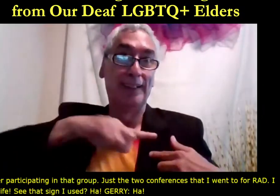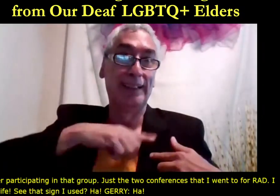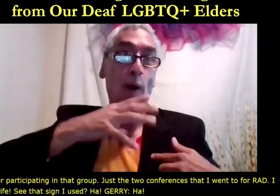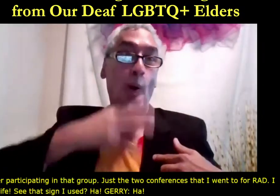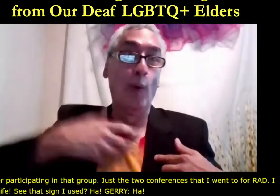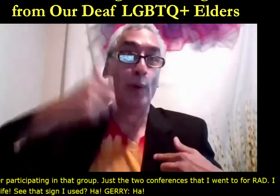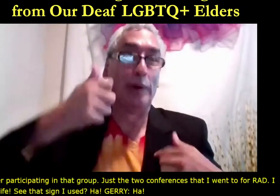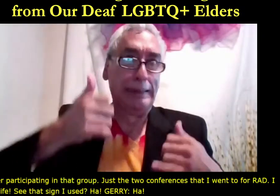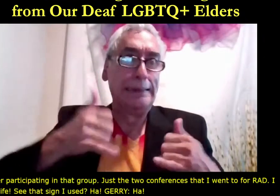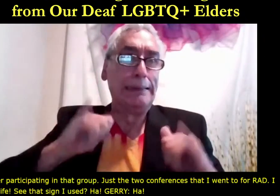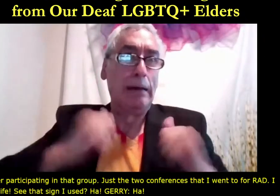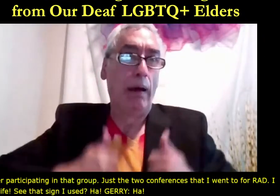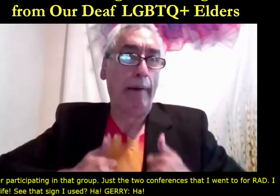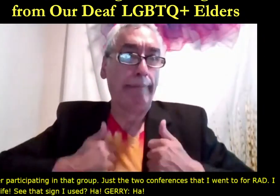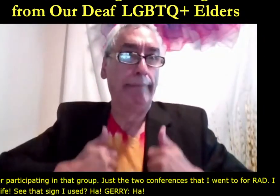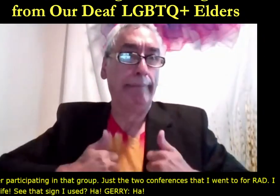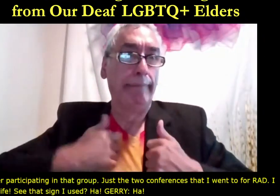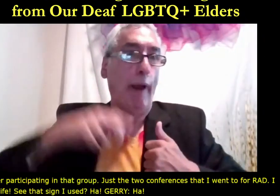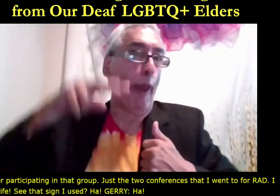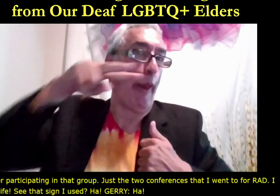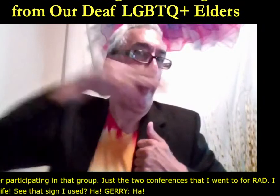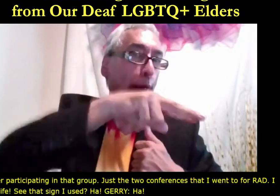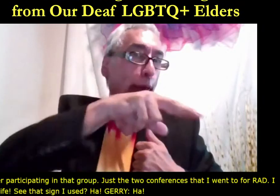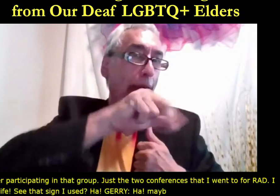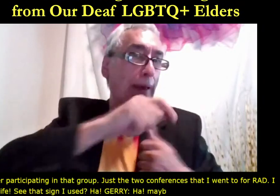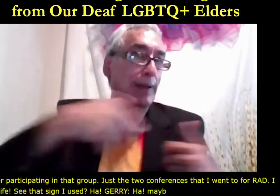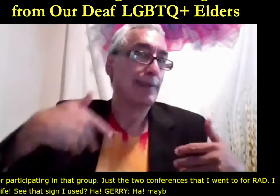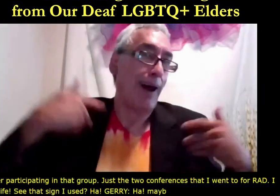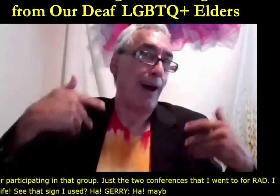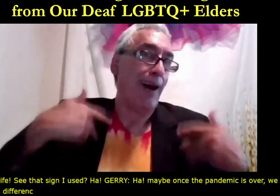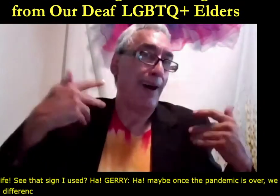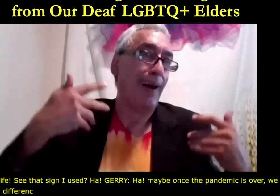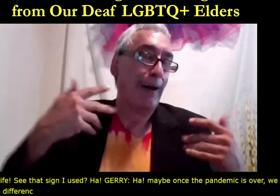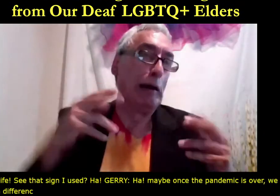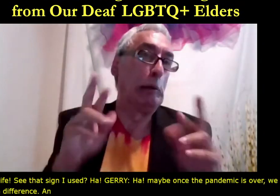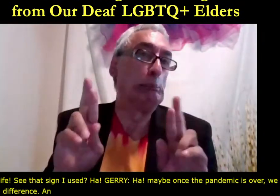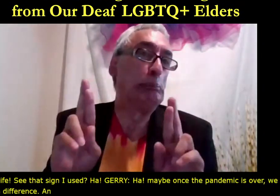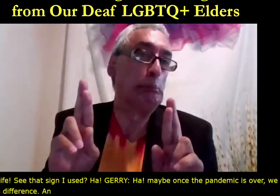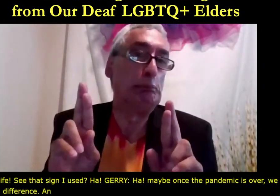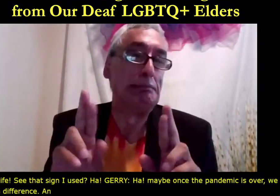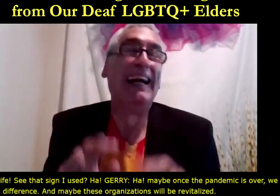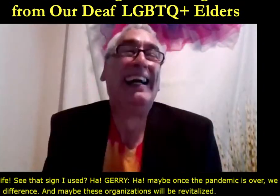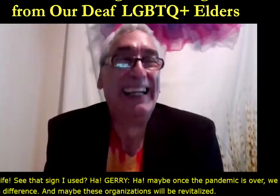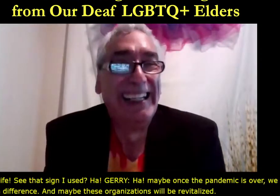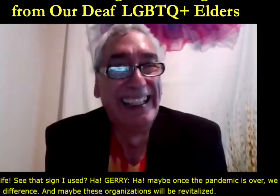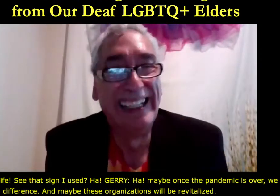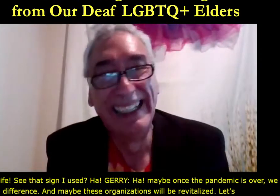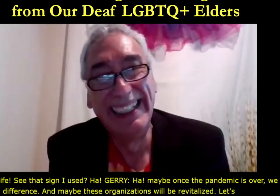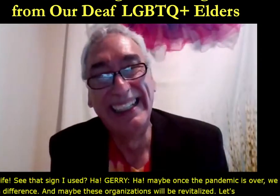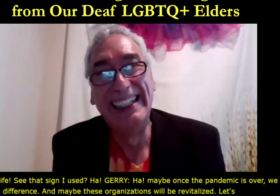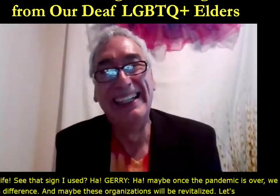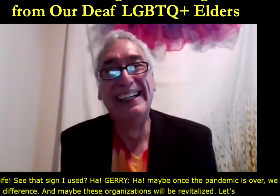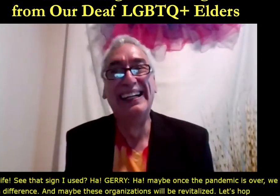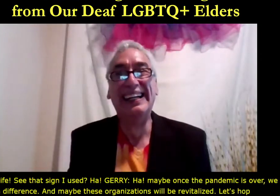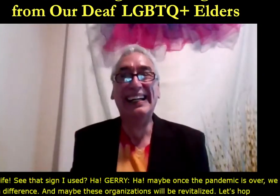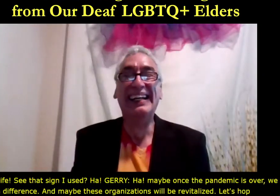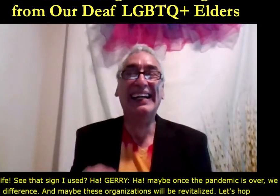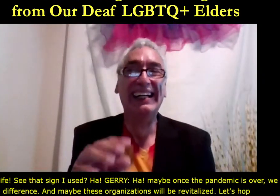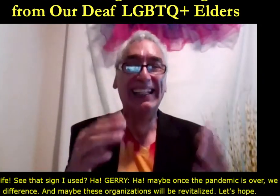um those of us elders you know we'll we can keep an eye out and you know keep our fingers crossed that these